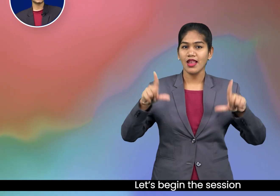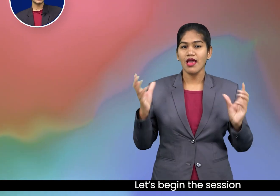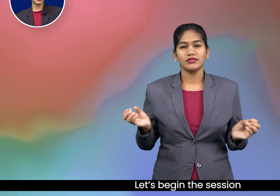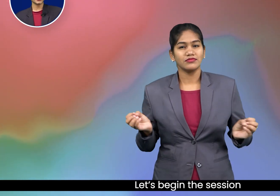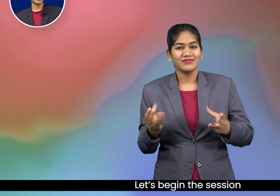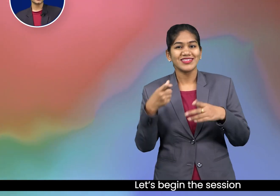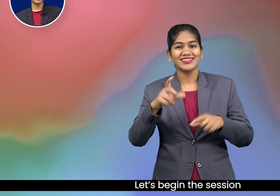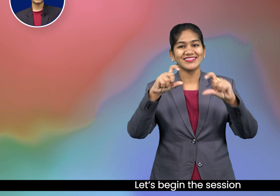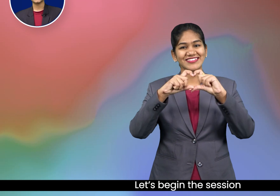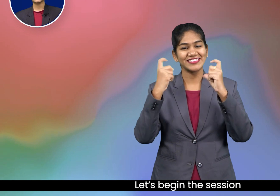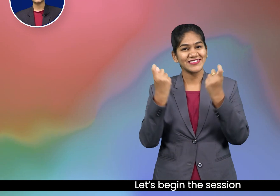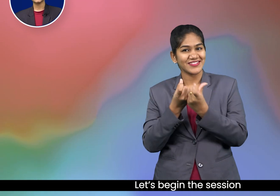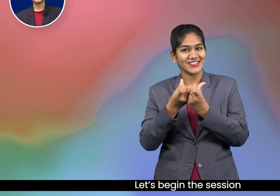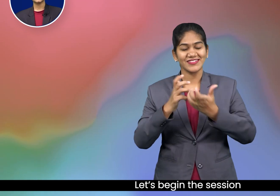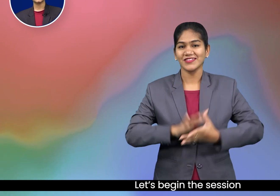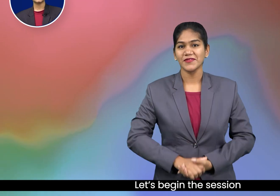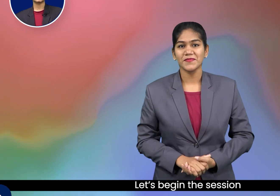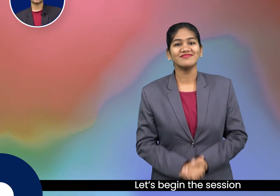Let's begin the session.